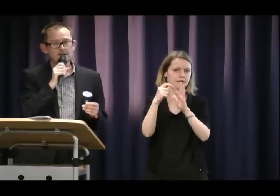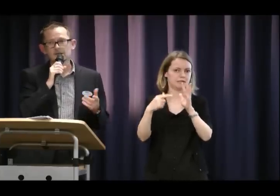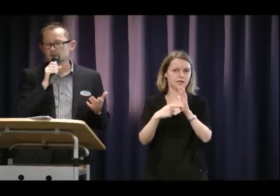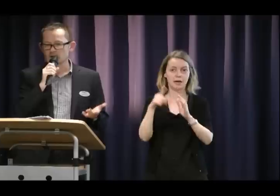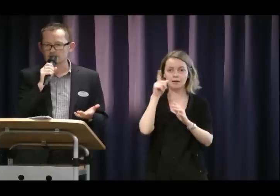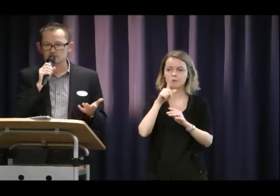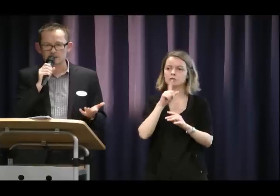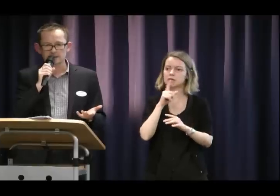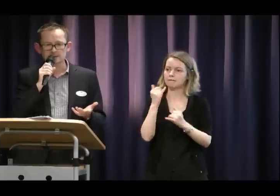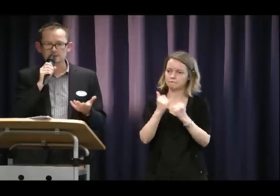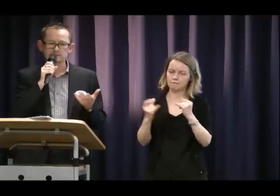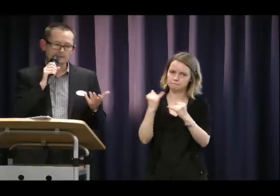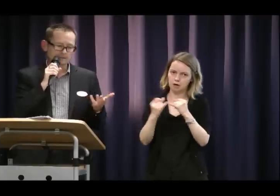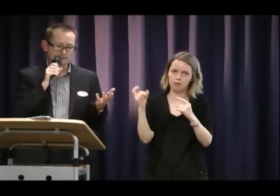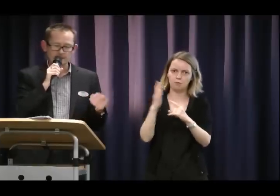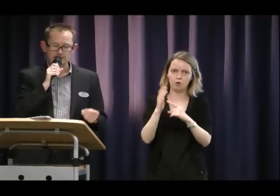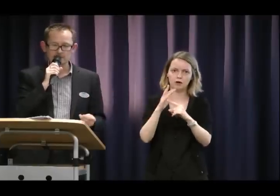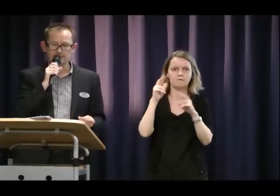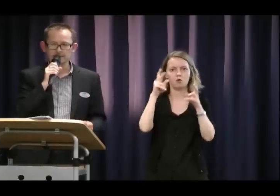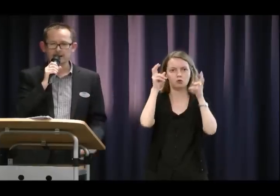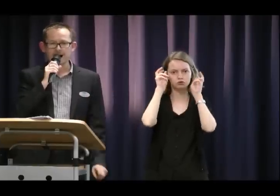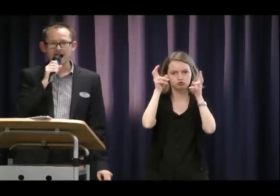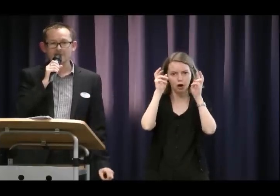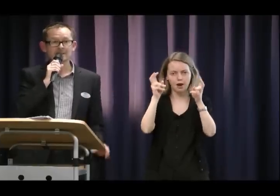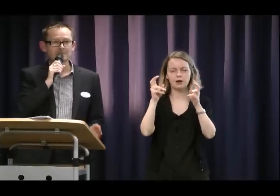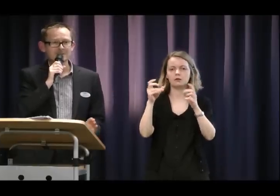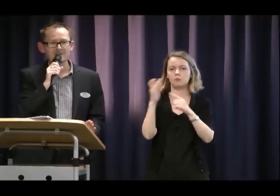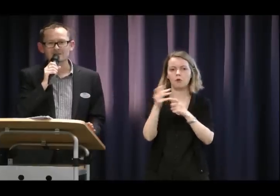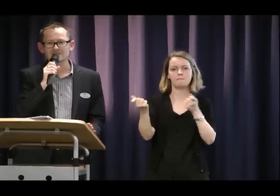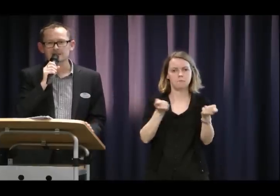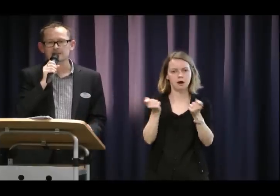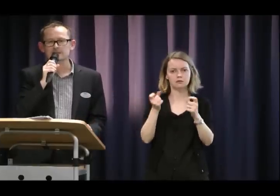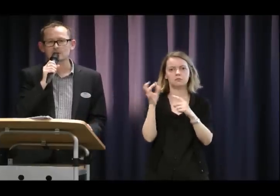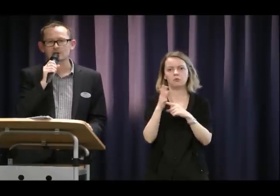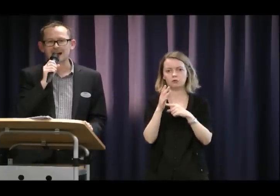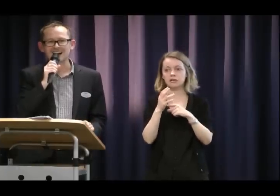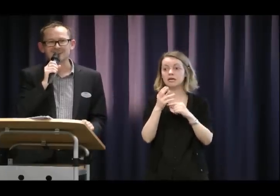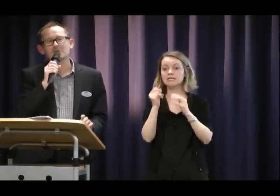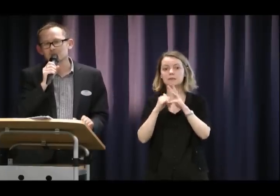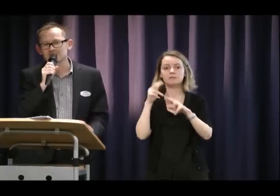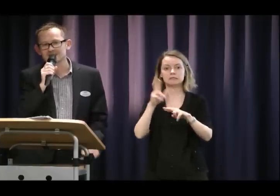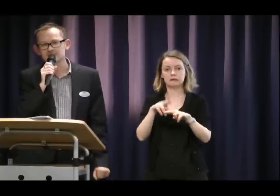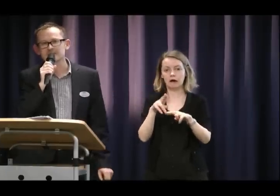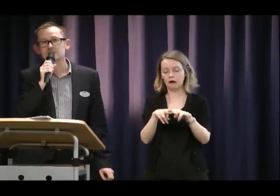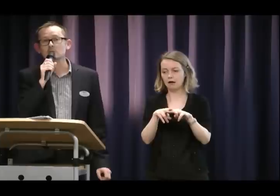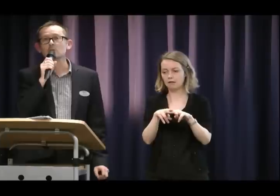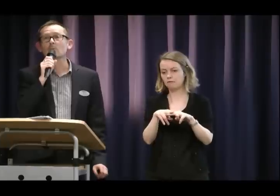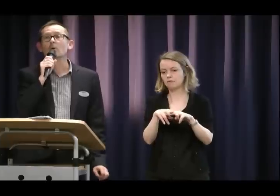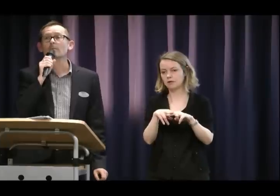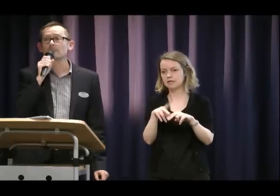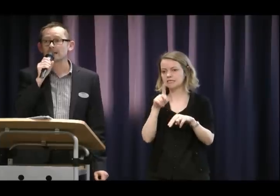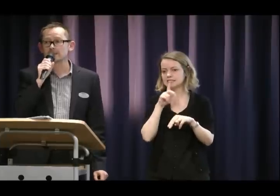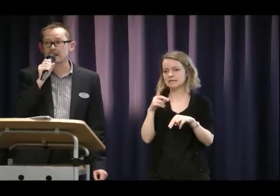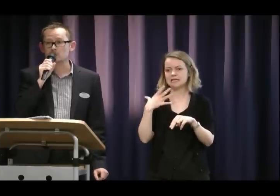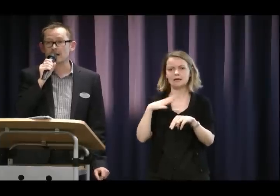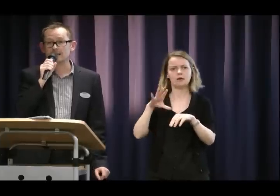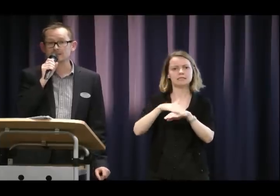important. Trams, trains, buses, everything. Some staff have said that it's not, we need to install